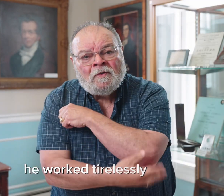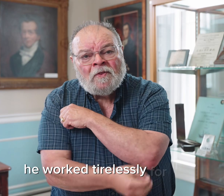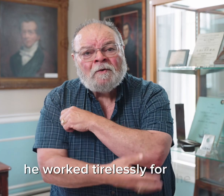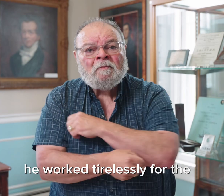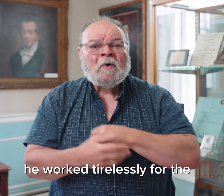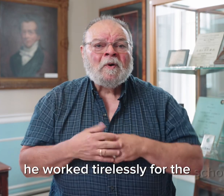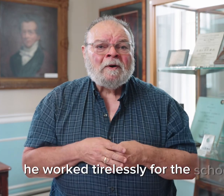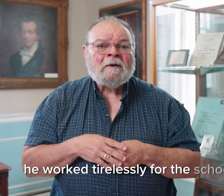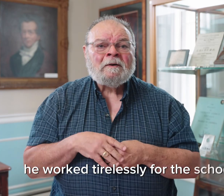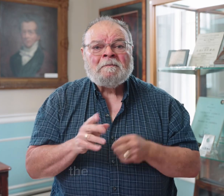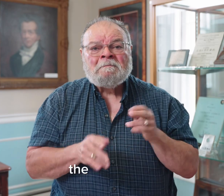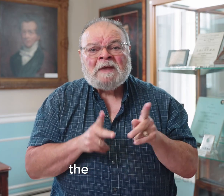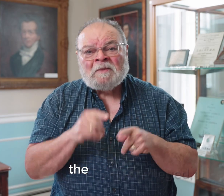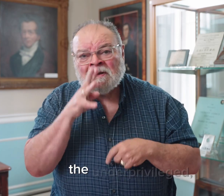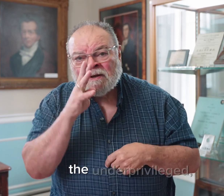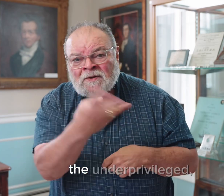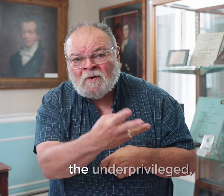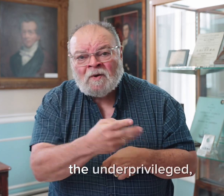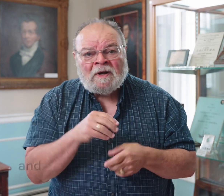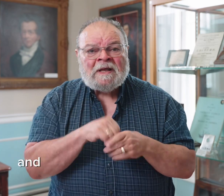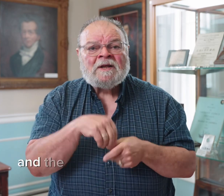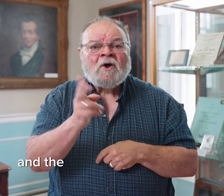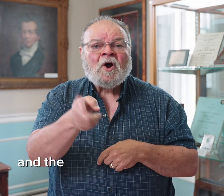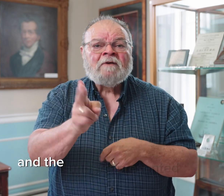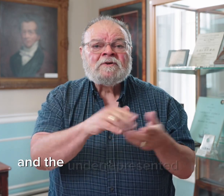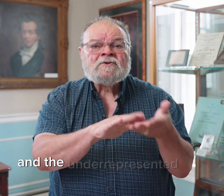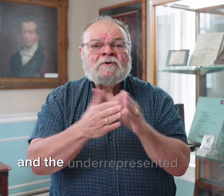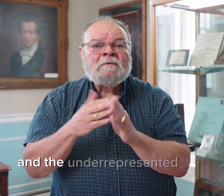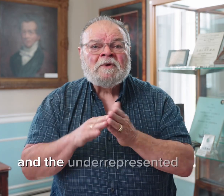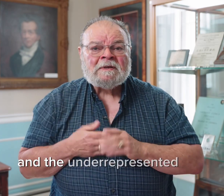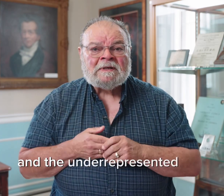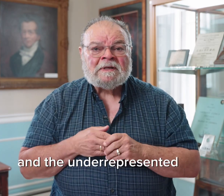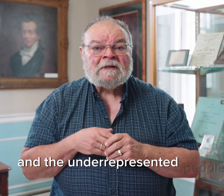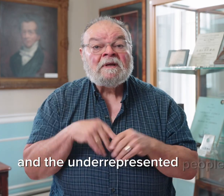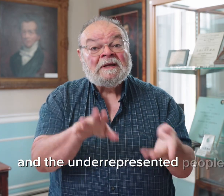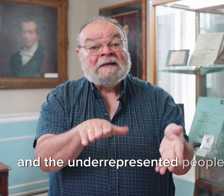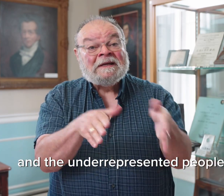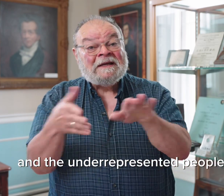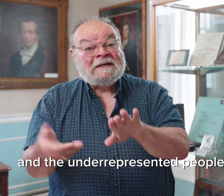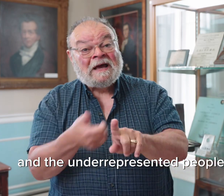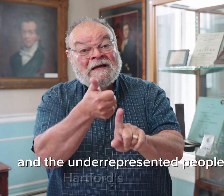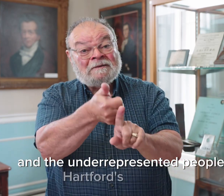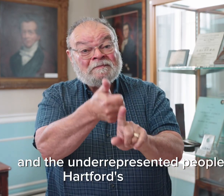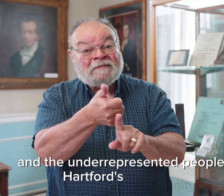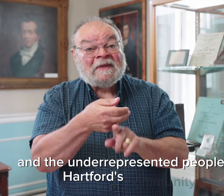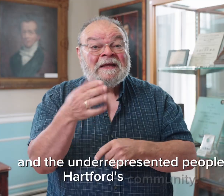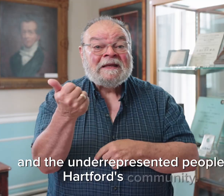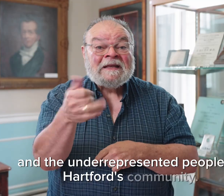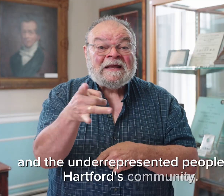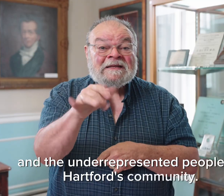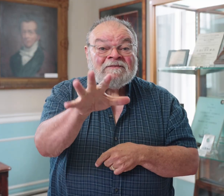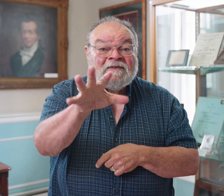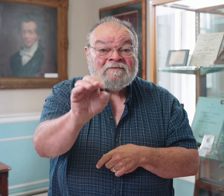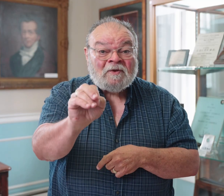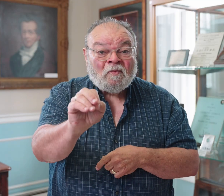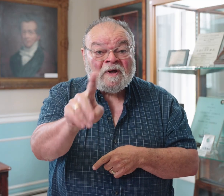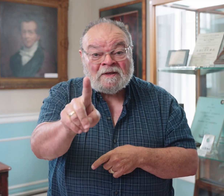the school, the underprivileged, and the underrepresented people of Hartford's community.